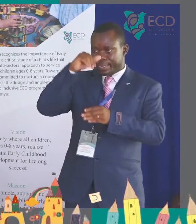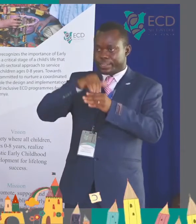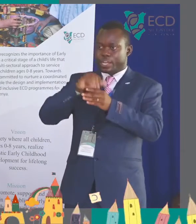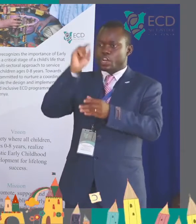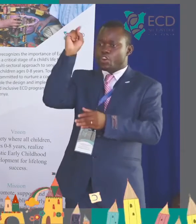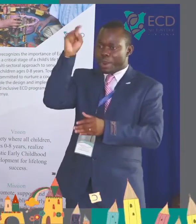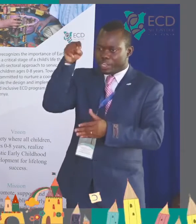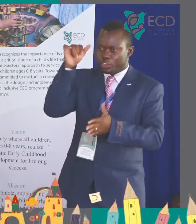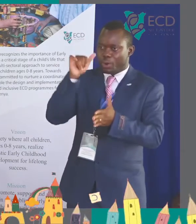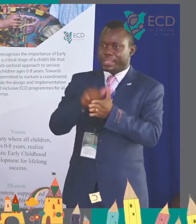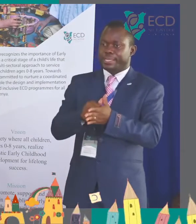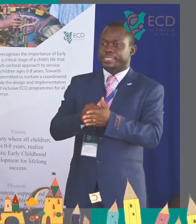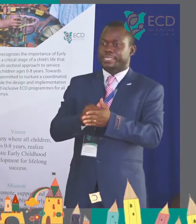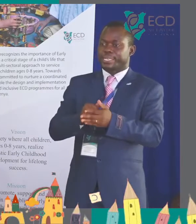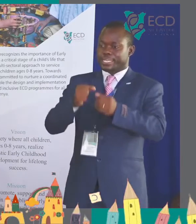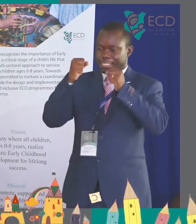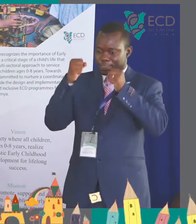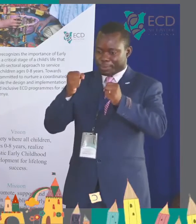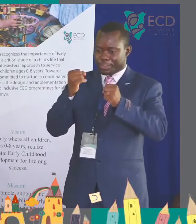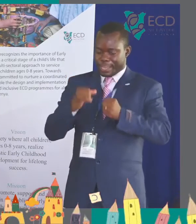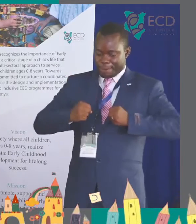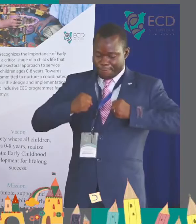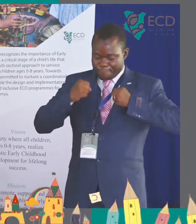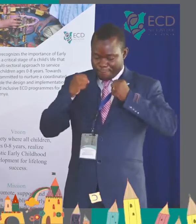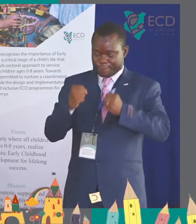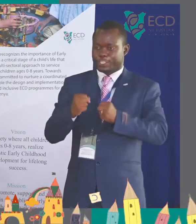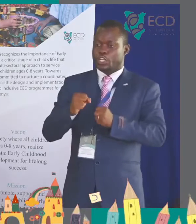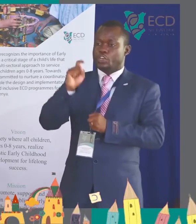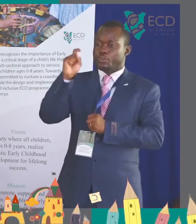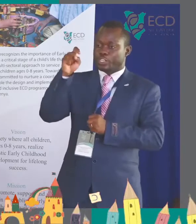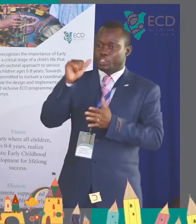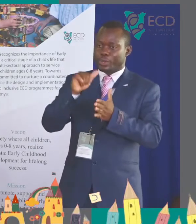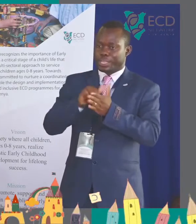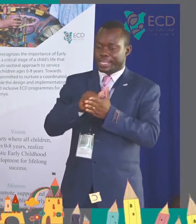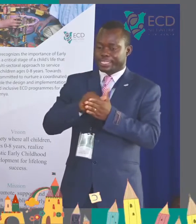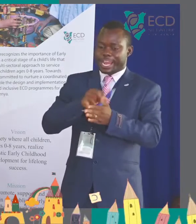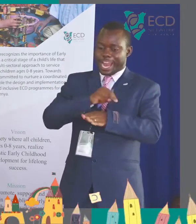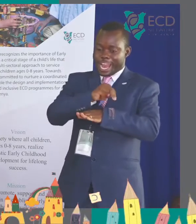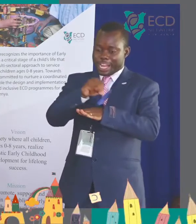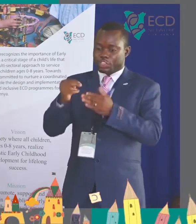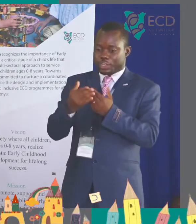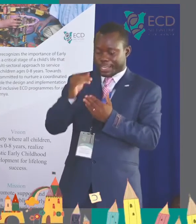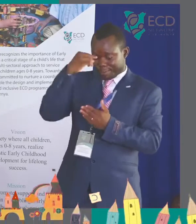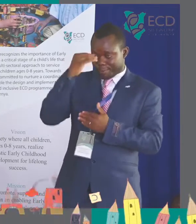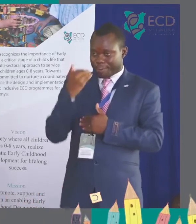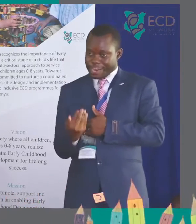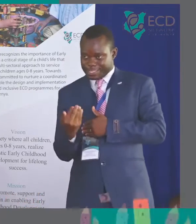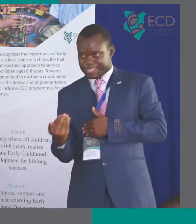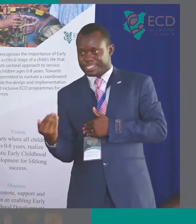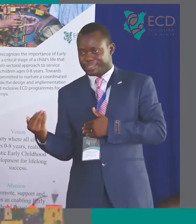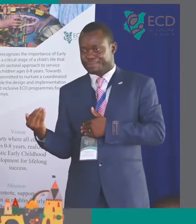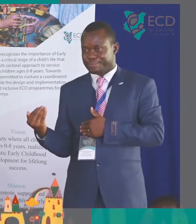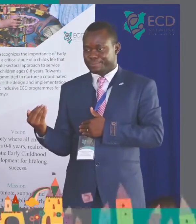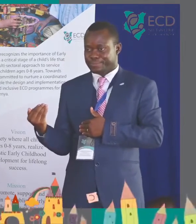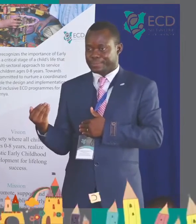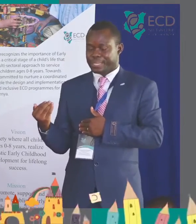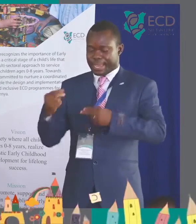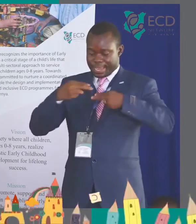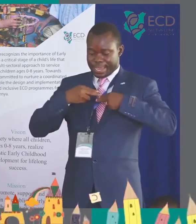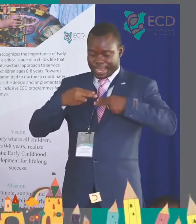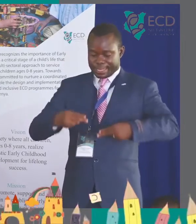To ensure sustainability of our efforts, we have anchored nurturing care for early childhood development in Siaya County Health